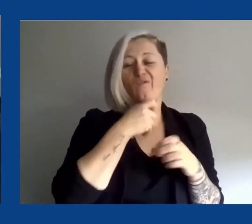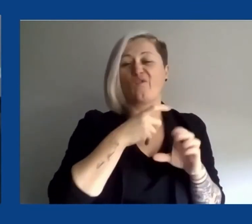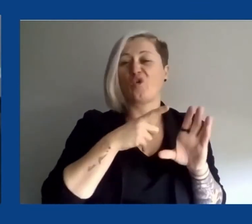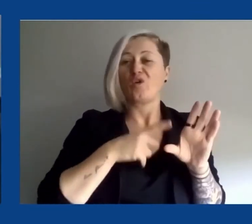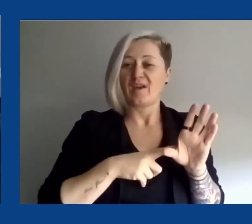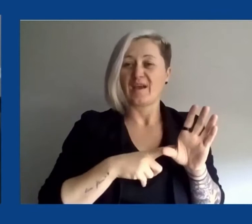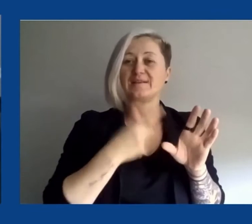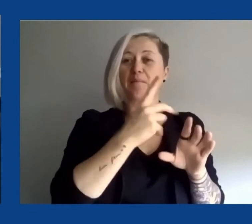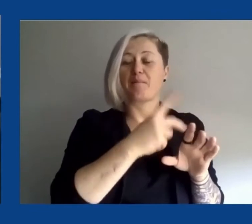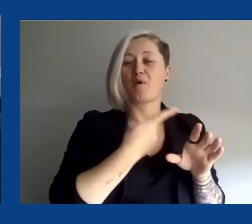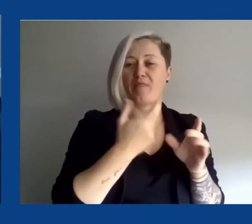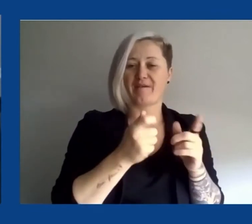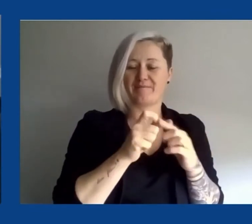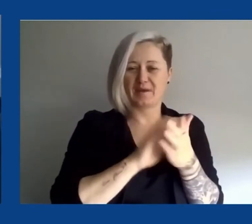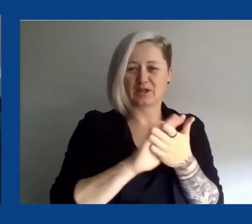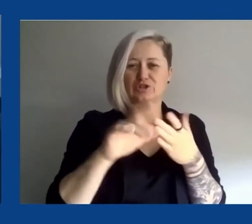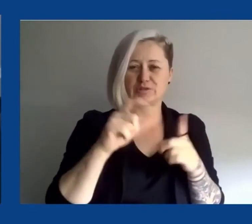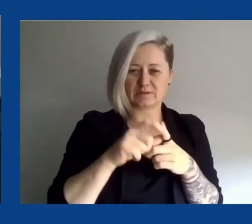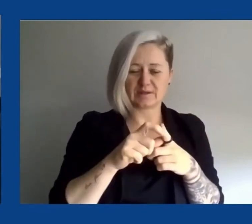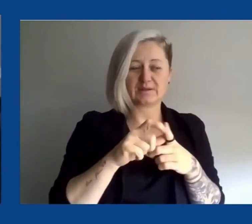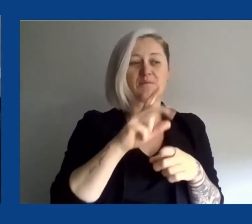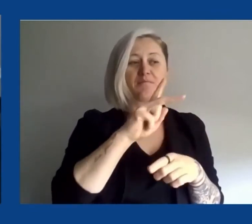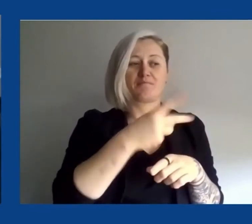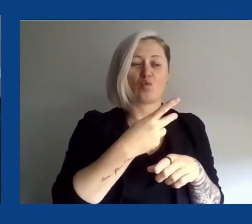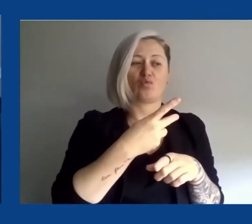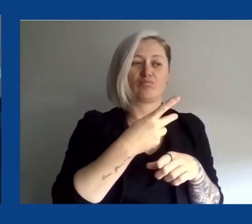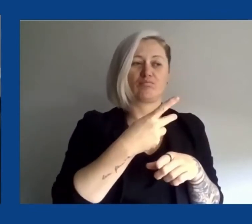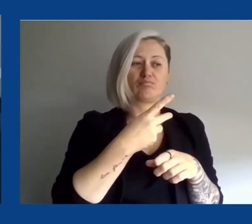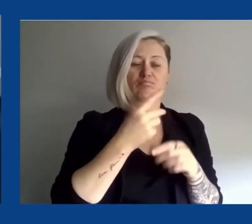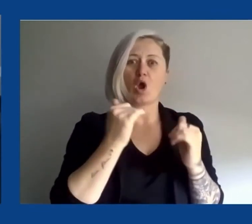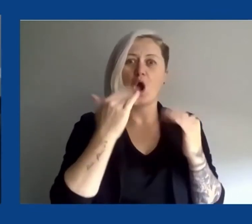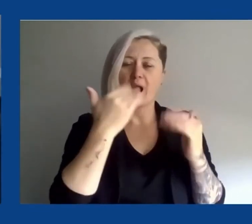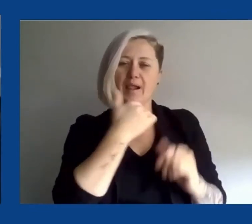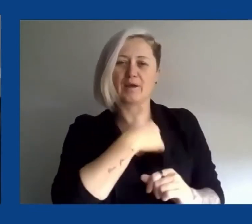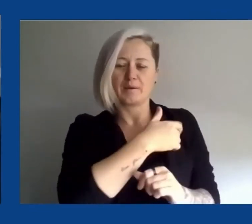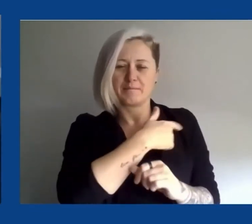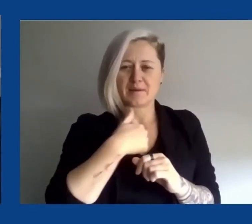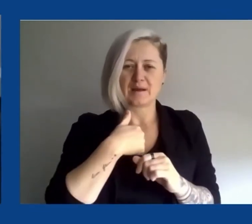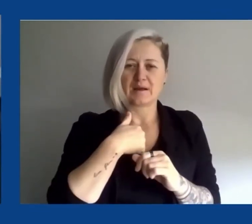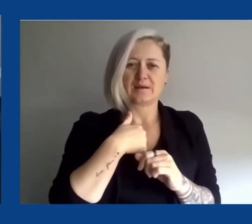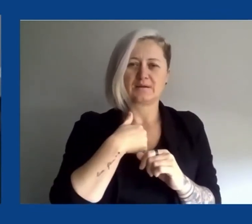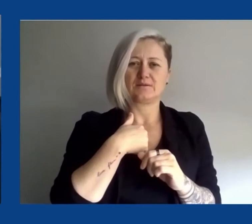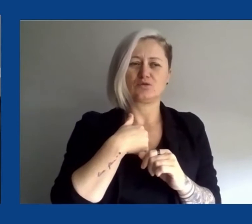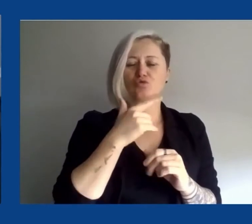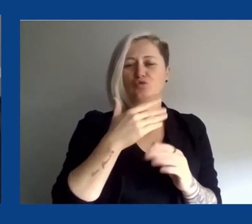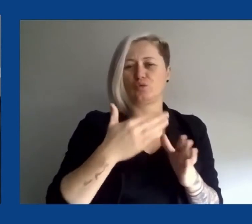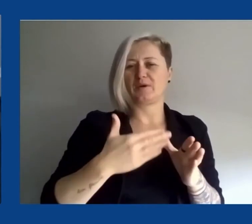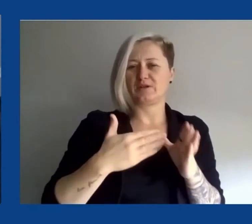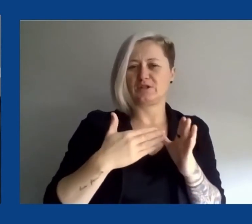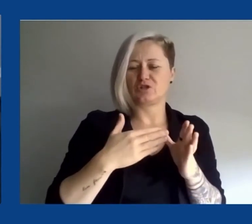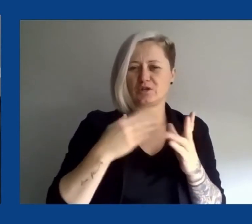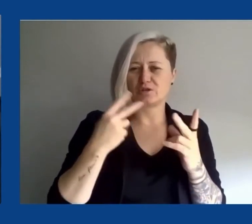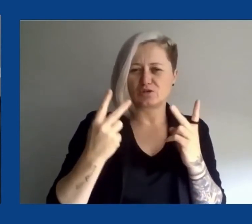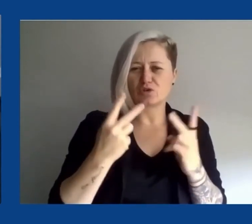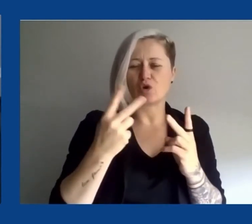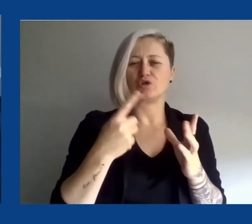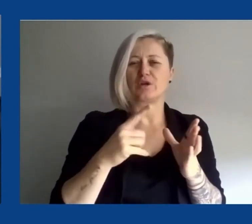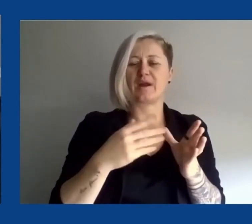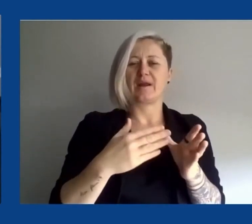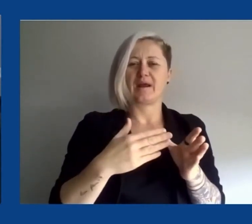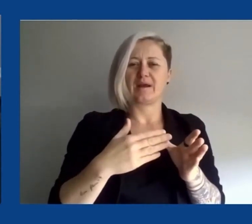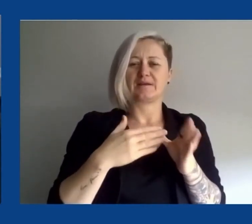PhDs and who are both highly committed to Indigenous research and Indigenous student